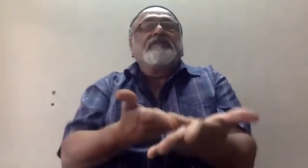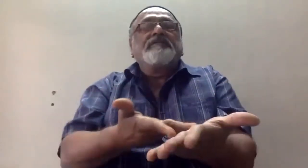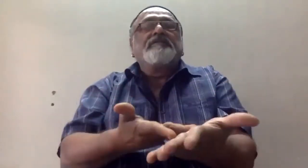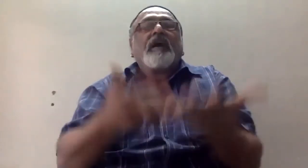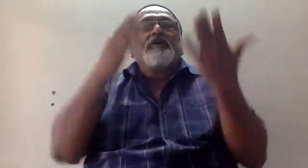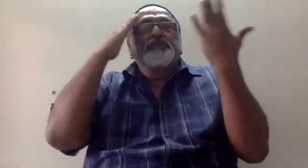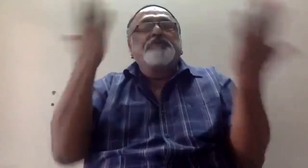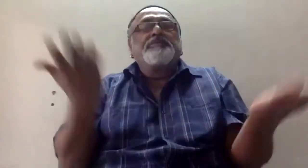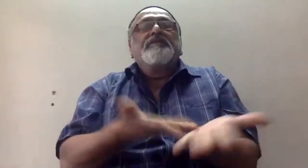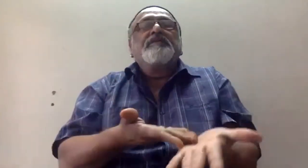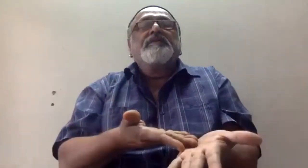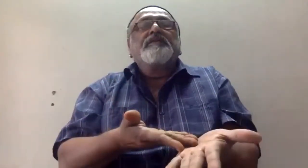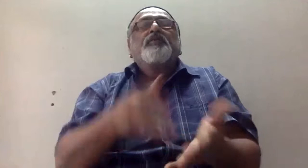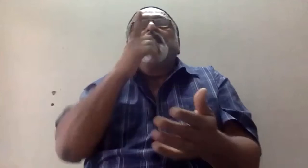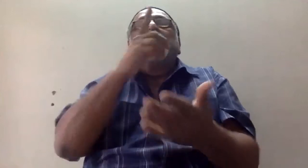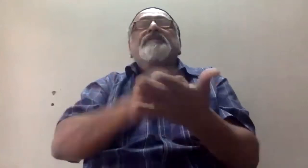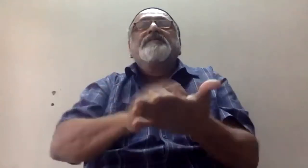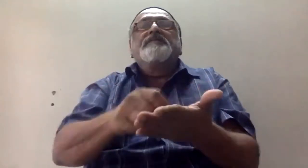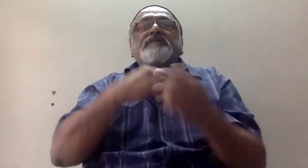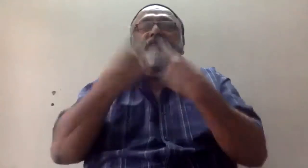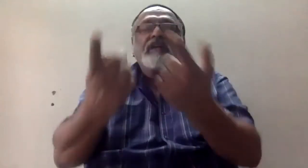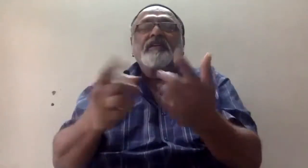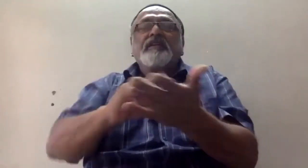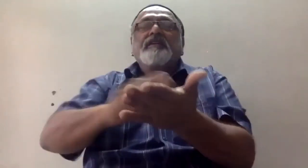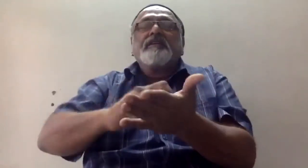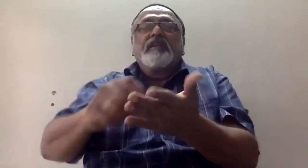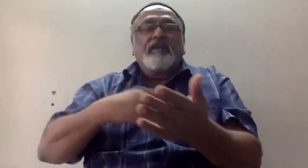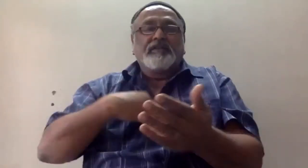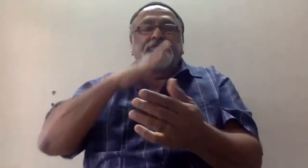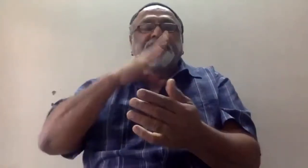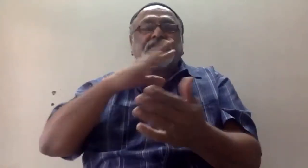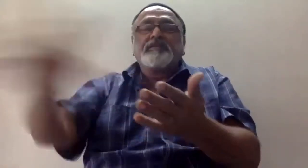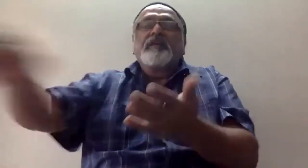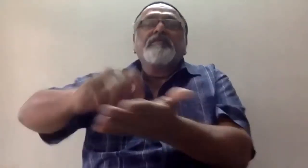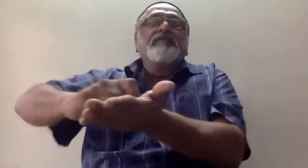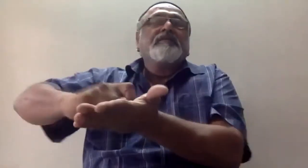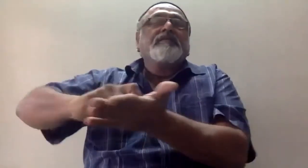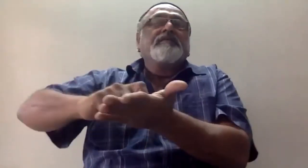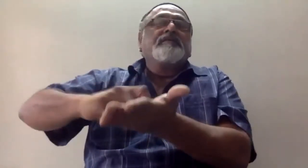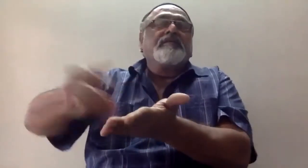Anything that has been said by the blind person and which has been put on the Rojanamcha or the register by the